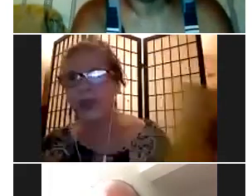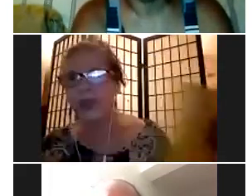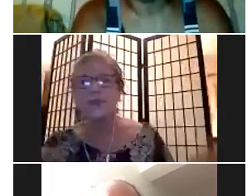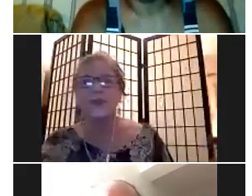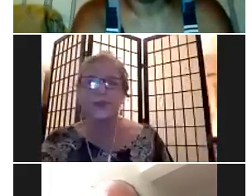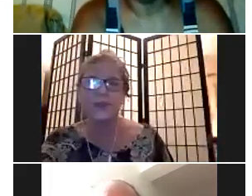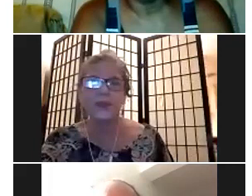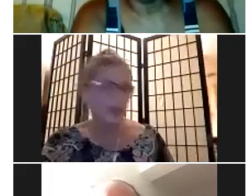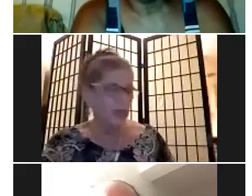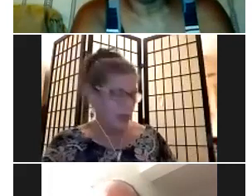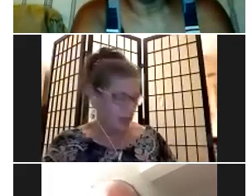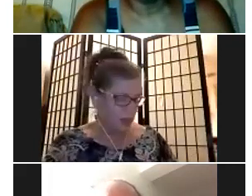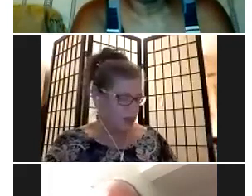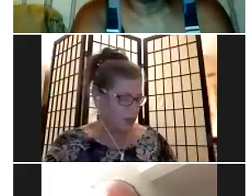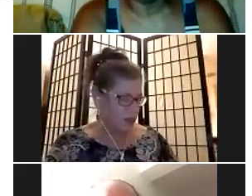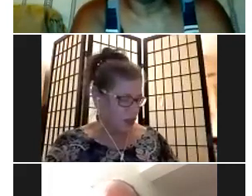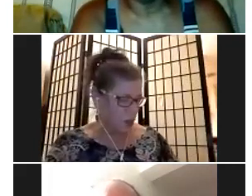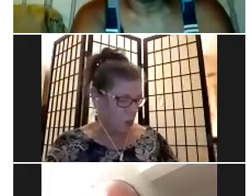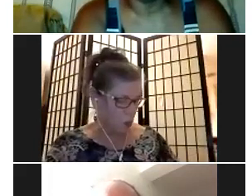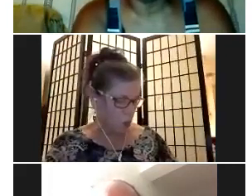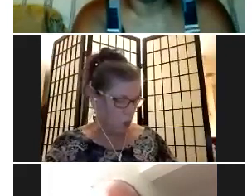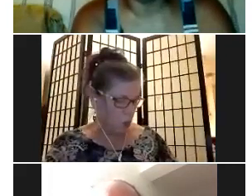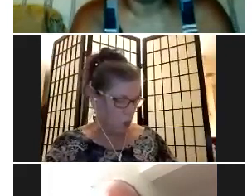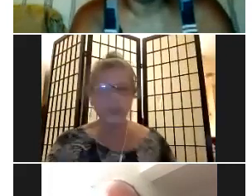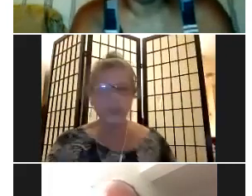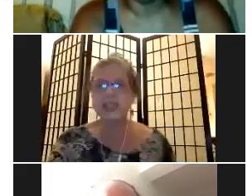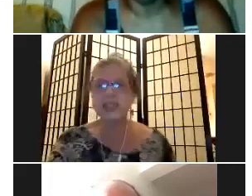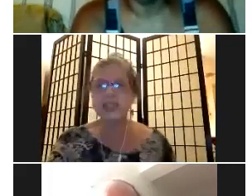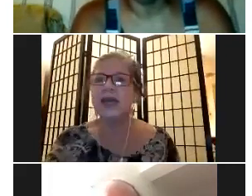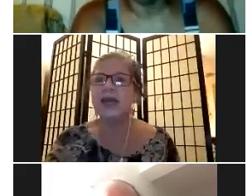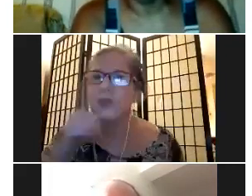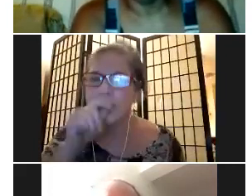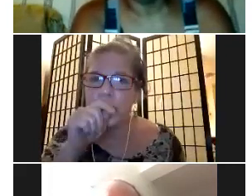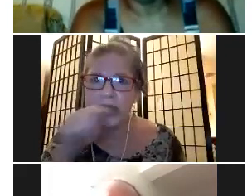Yeah. Yeah. So That's what I was when you mentioning before.